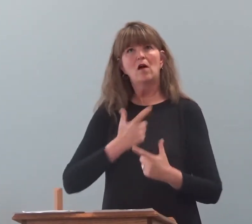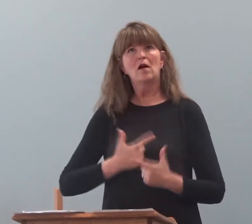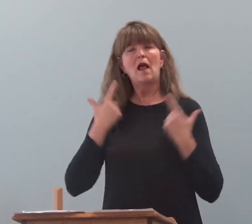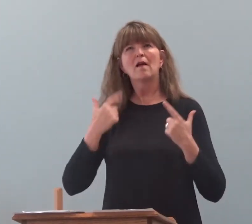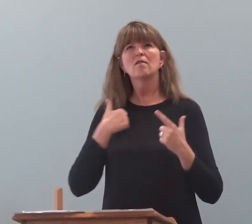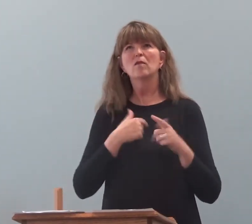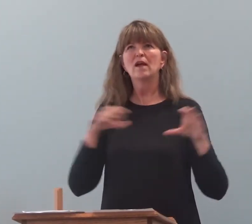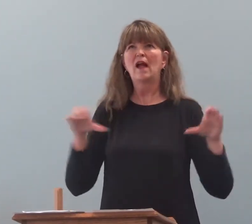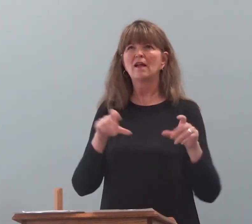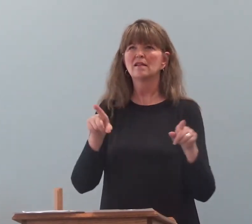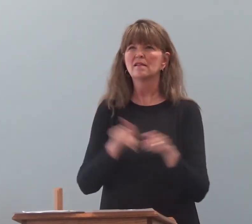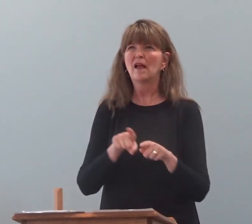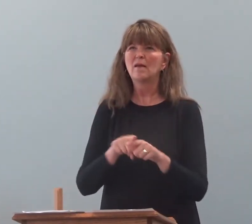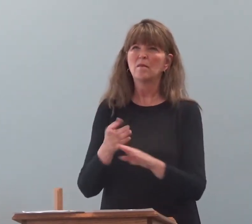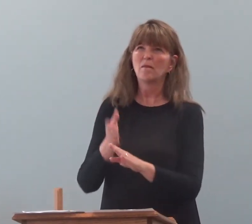made Jesus the Lord of our lives.